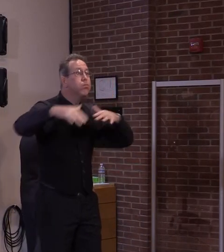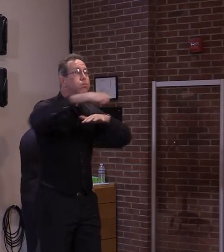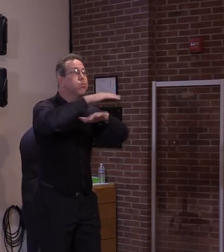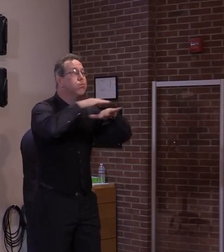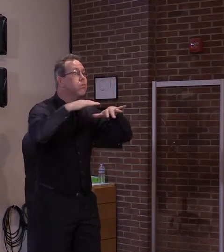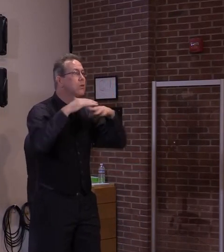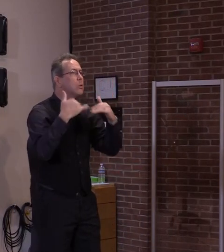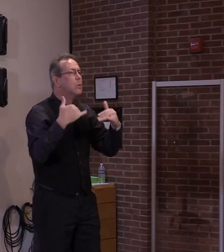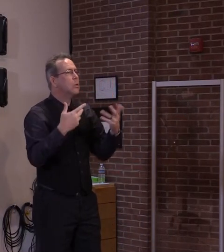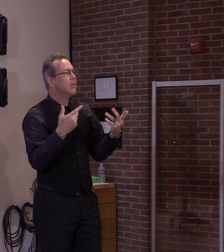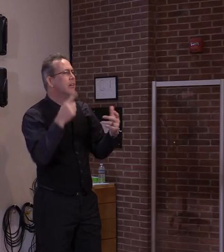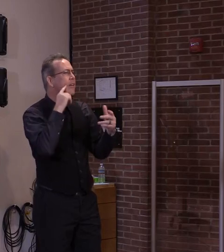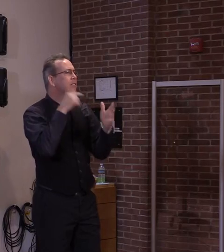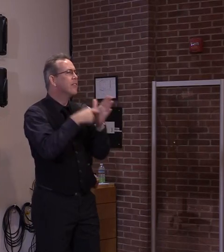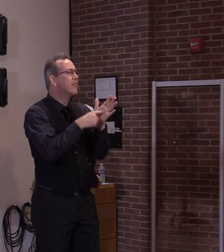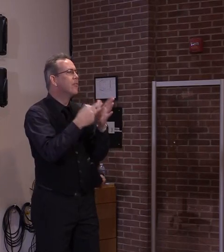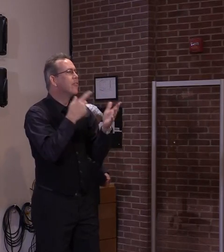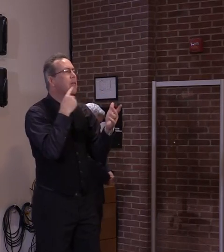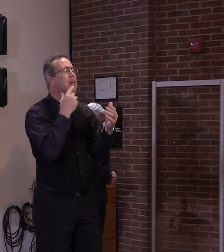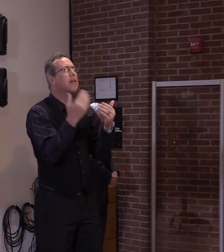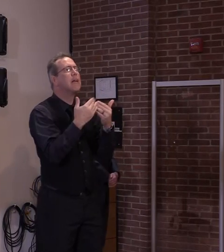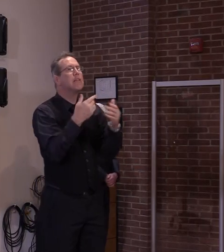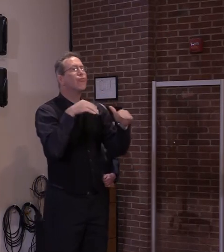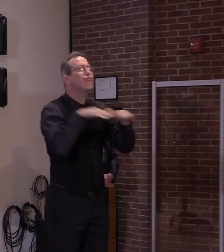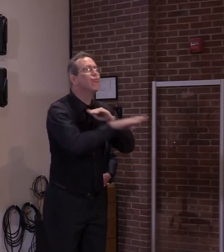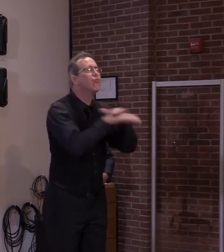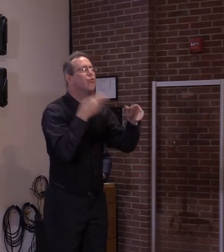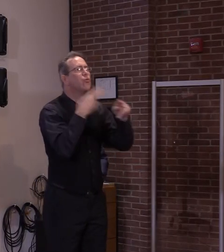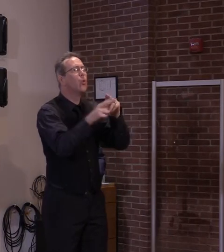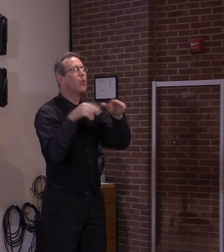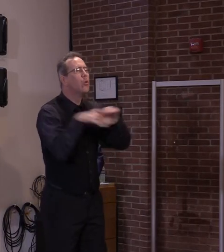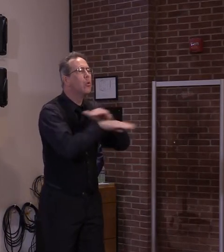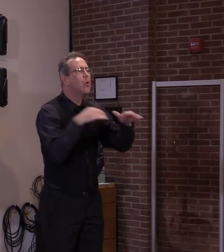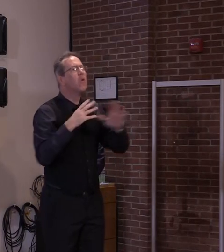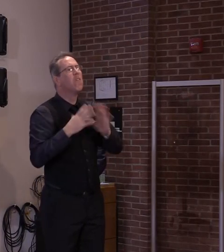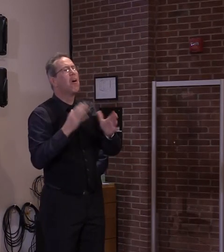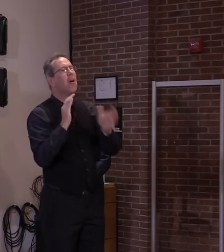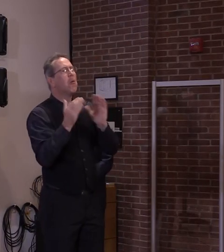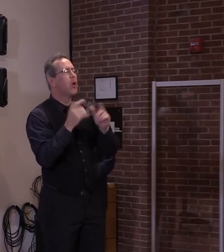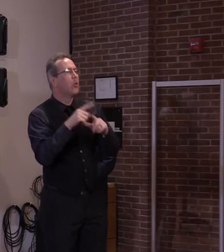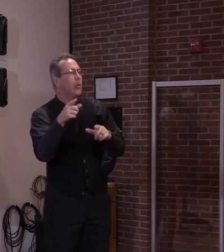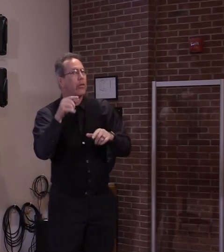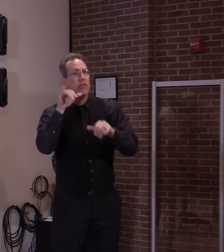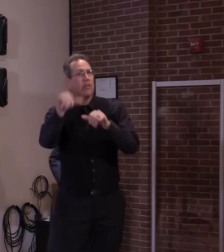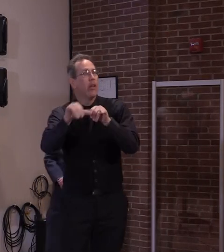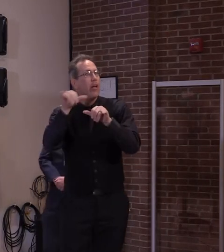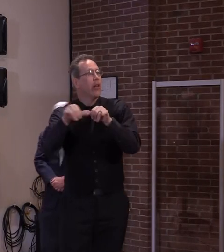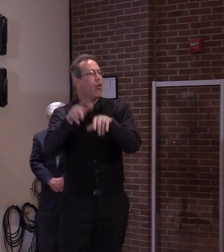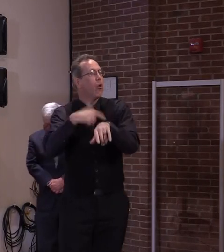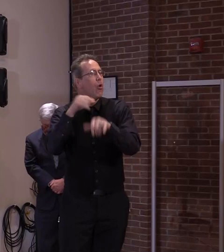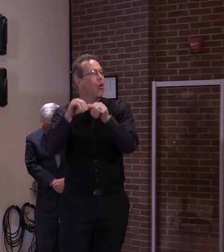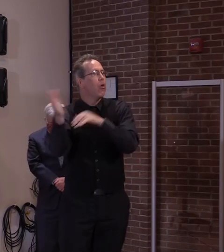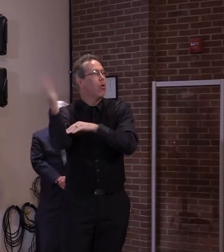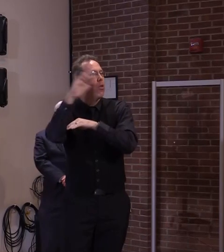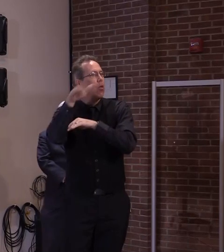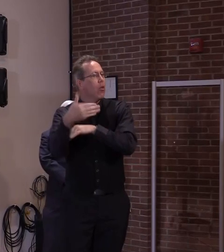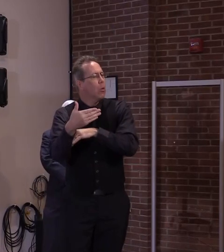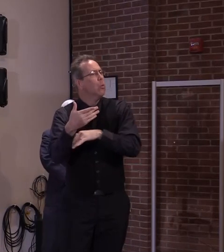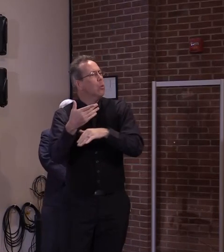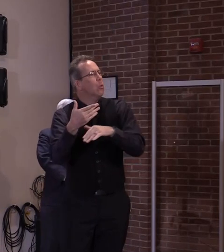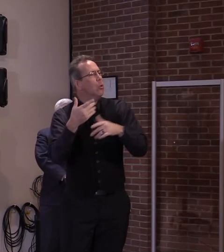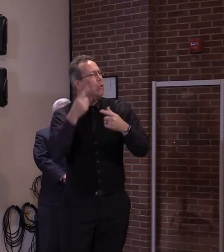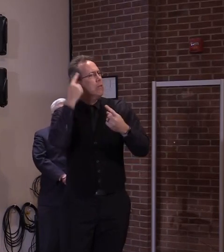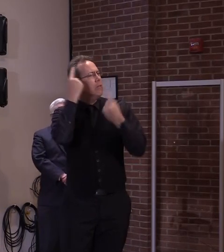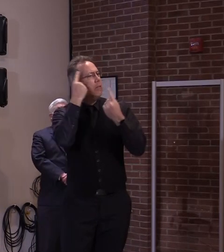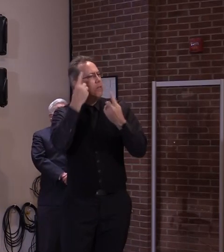unlike a convenience store where you're running in or out, if you're at a bar, for example, and again, it's hard to keep a